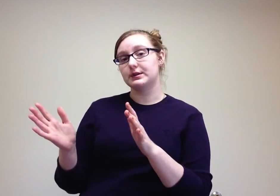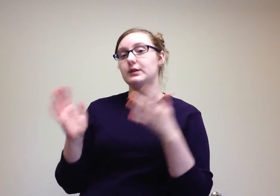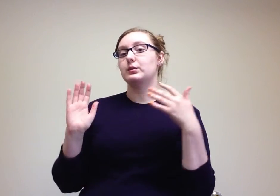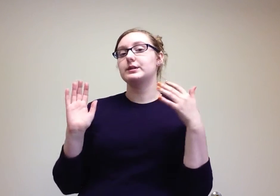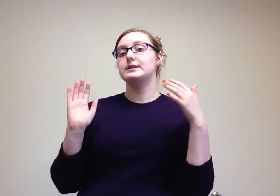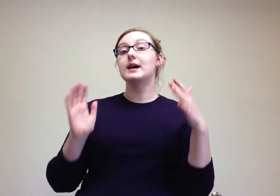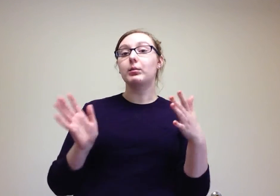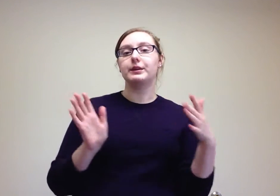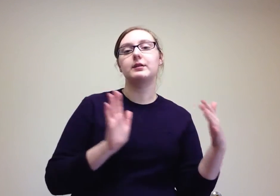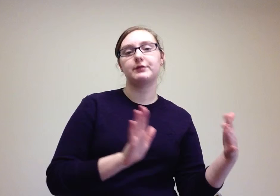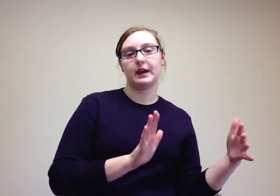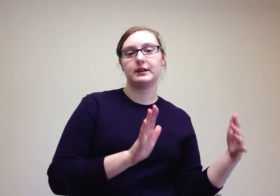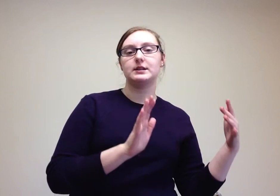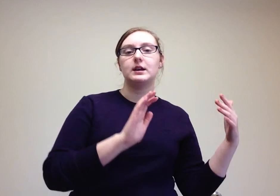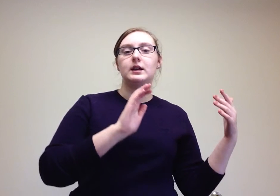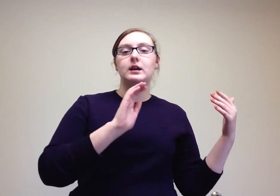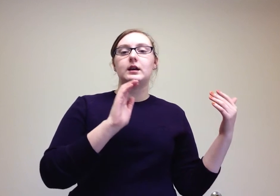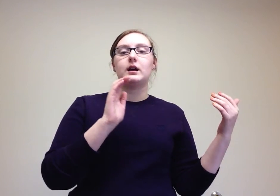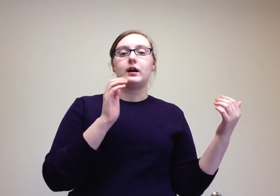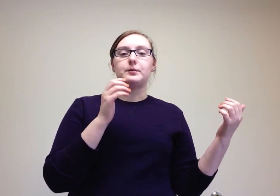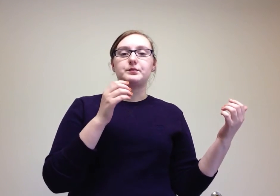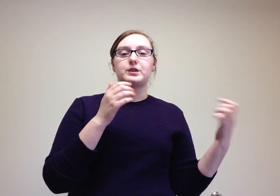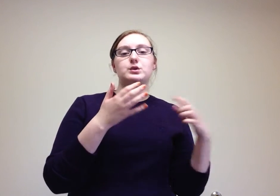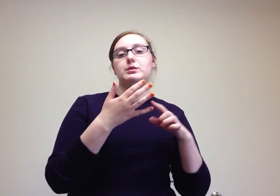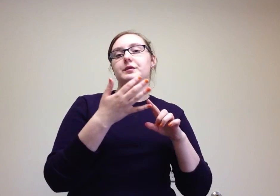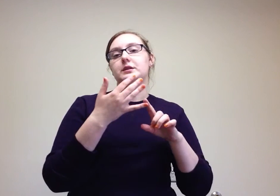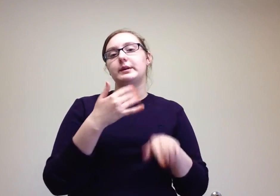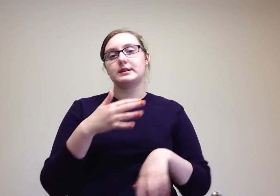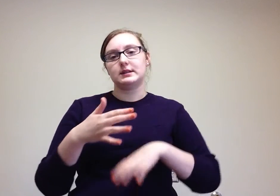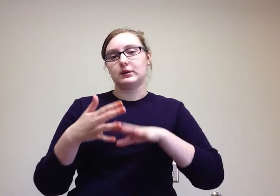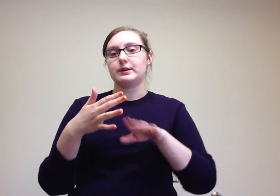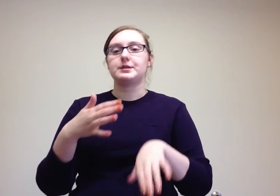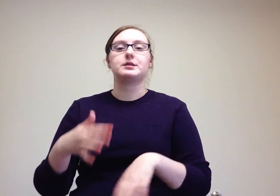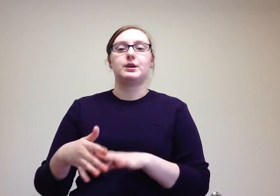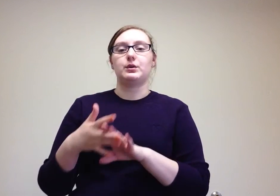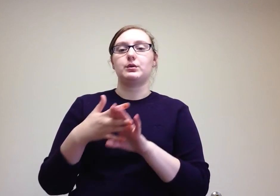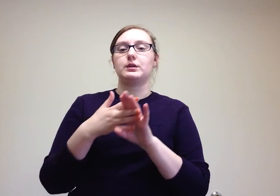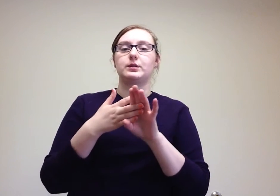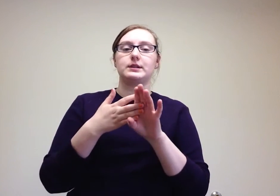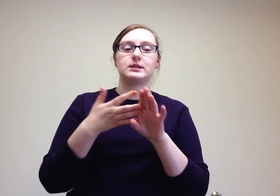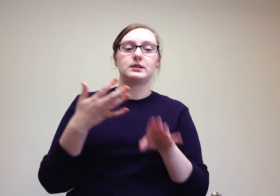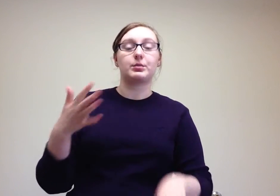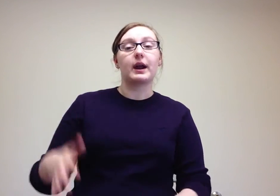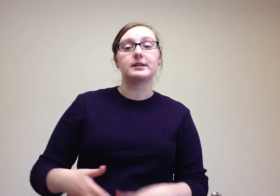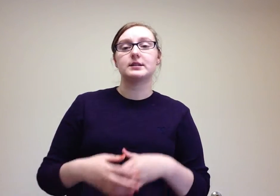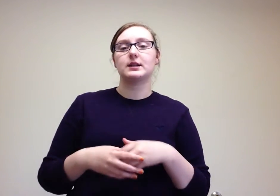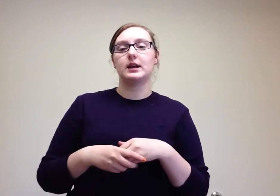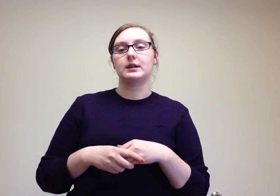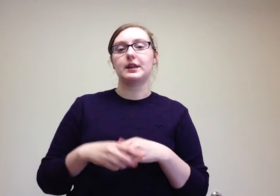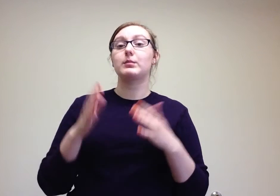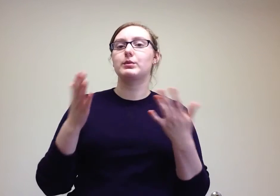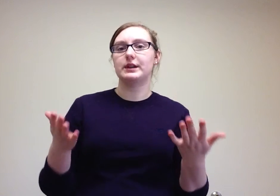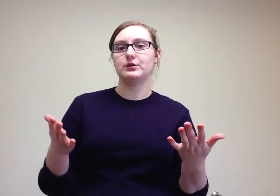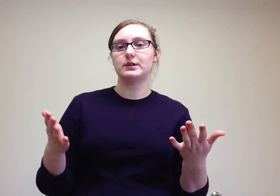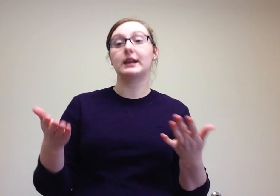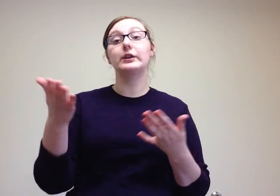it would double the effect. So you would feel twice as down, twice as slow, twice as depressed, and that can be really dangerous. It could